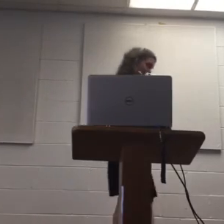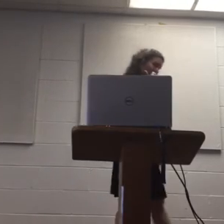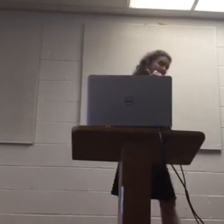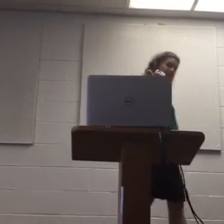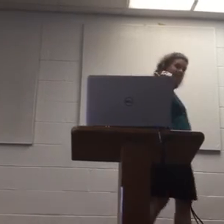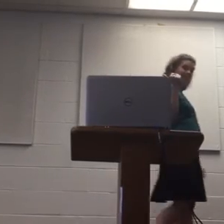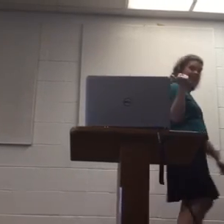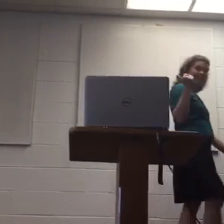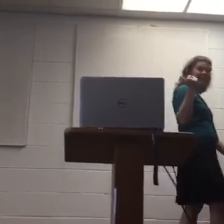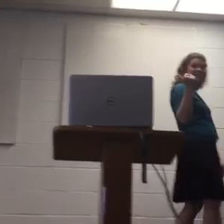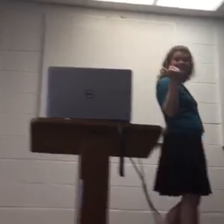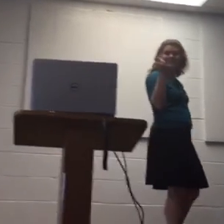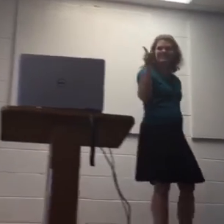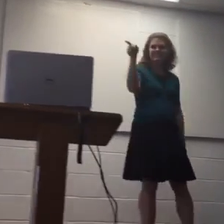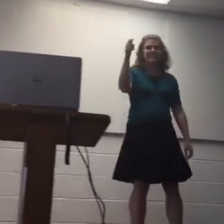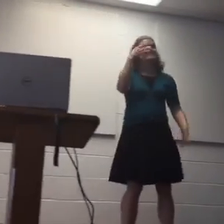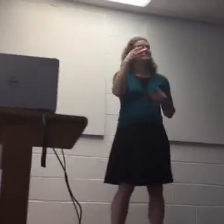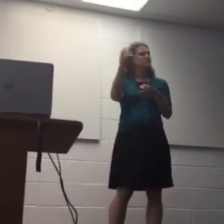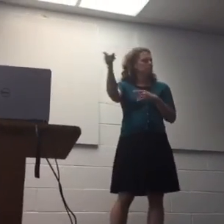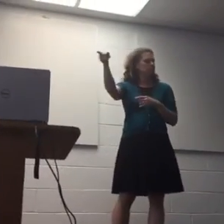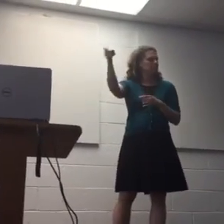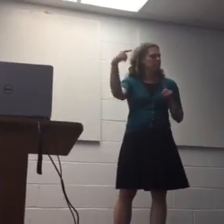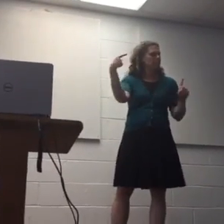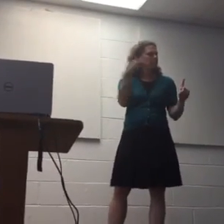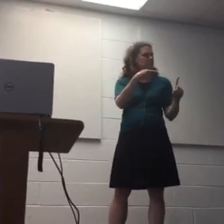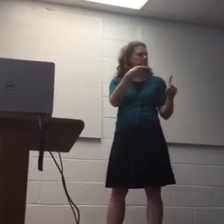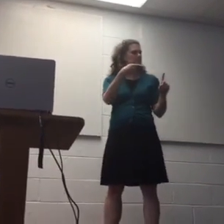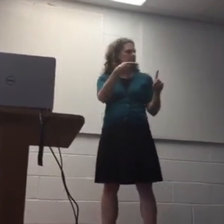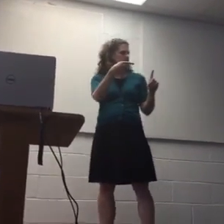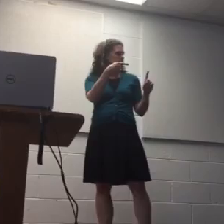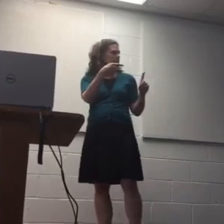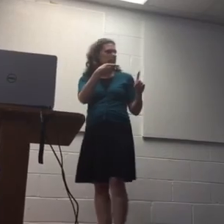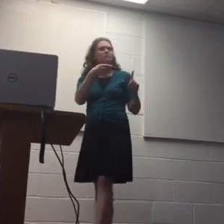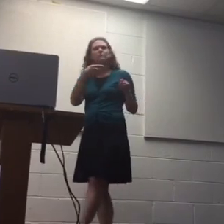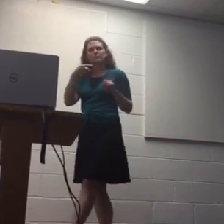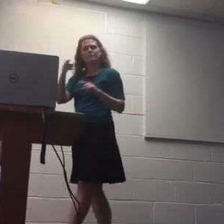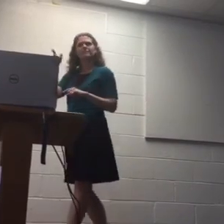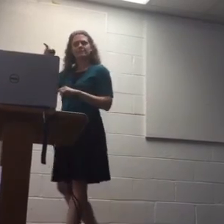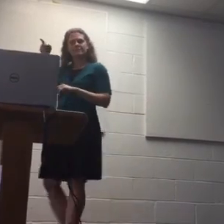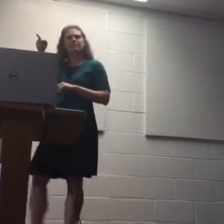compared to the words that we use here in the States. He has an interesting point.